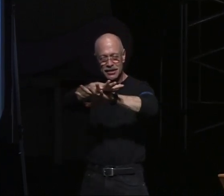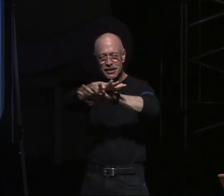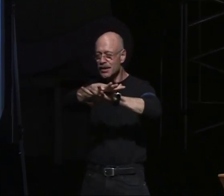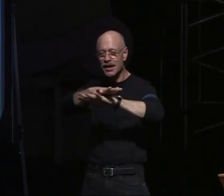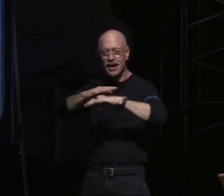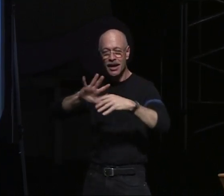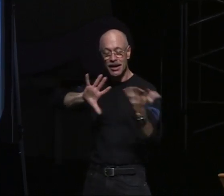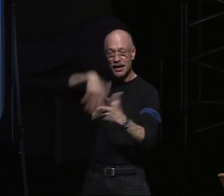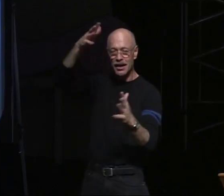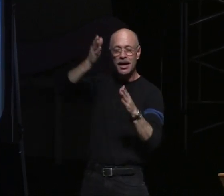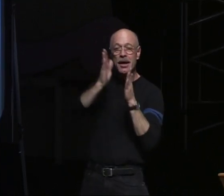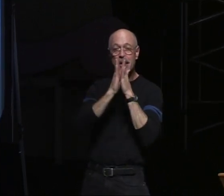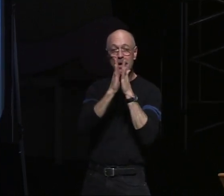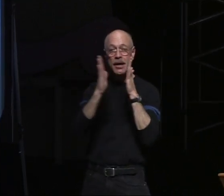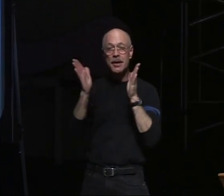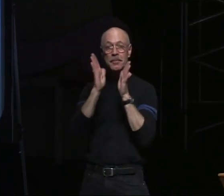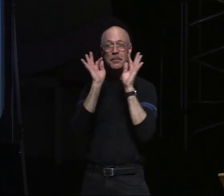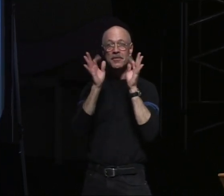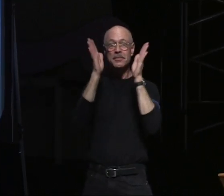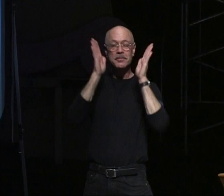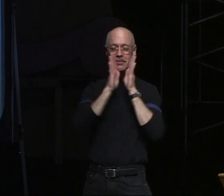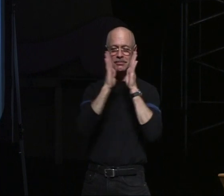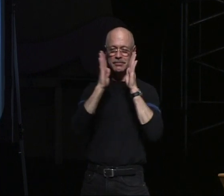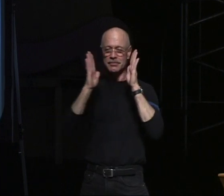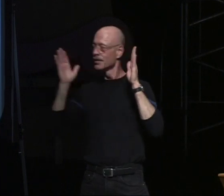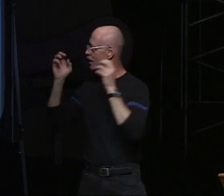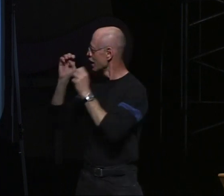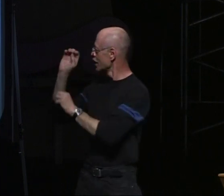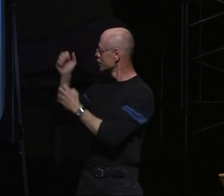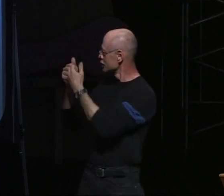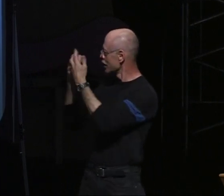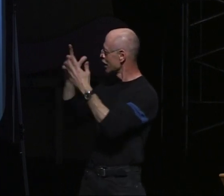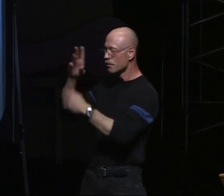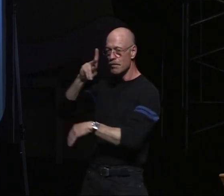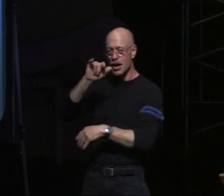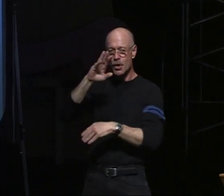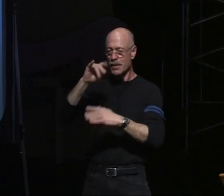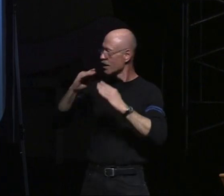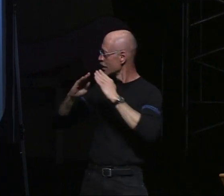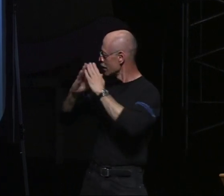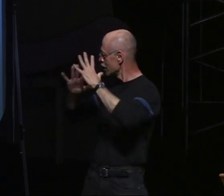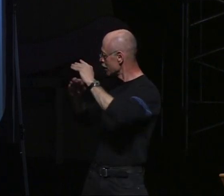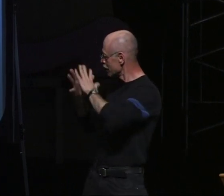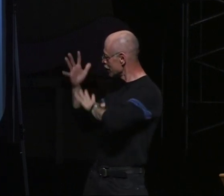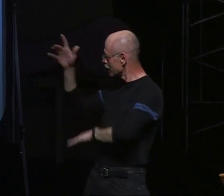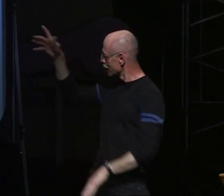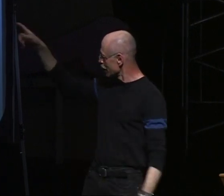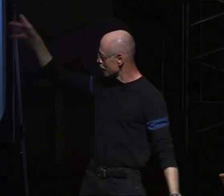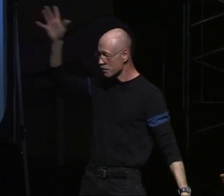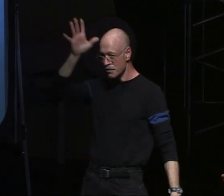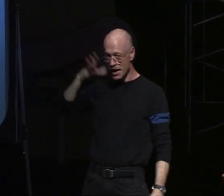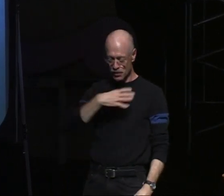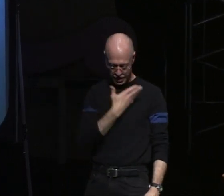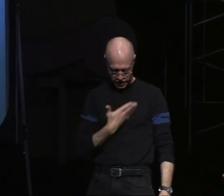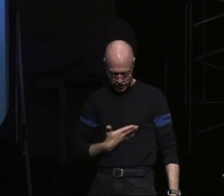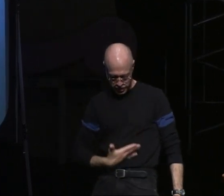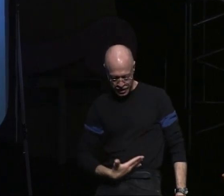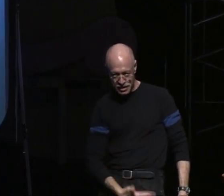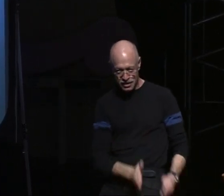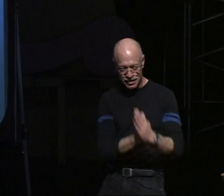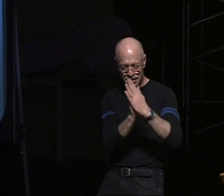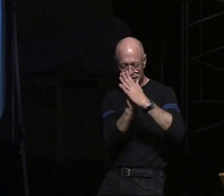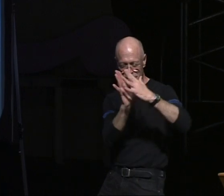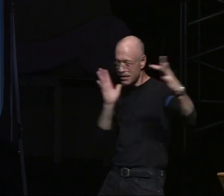This looks kind of like a lot of etch work and broken glass. It's kind of like shards going out in